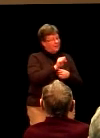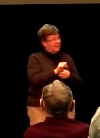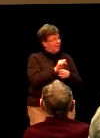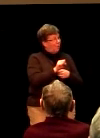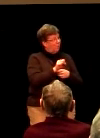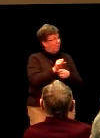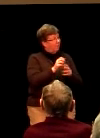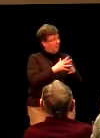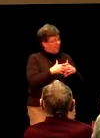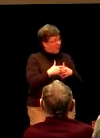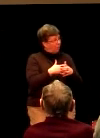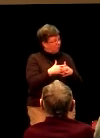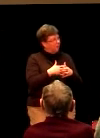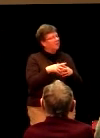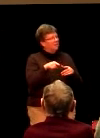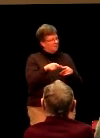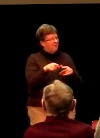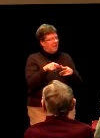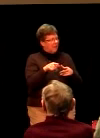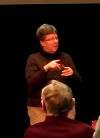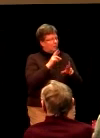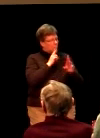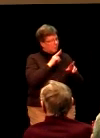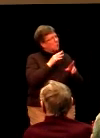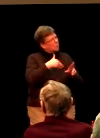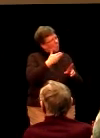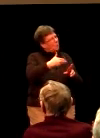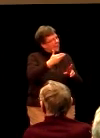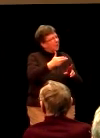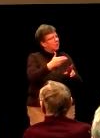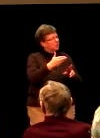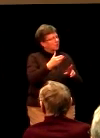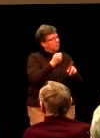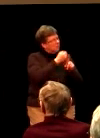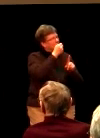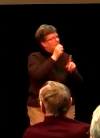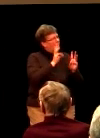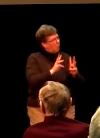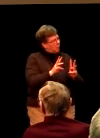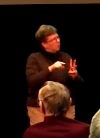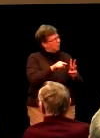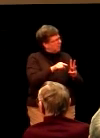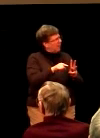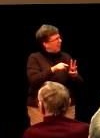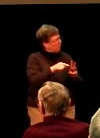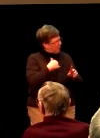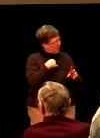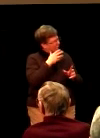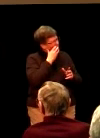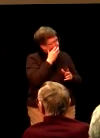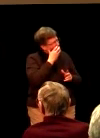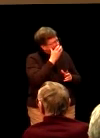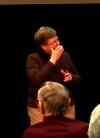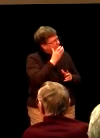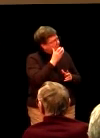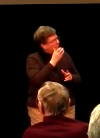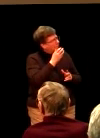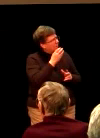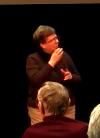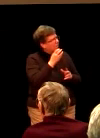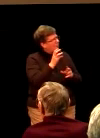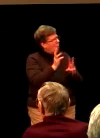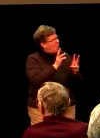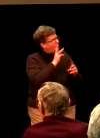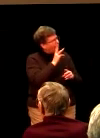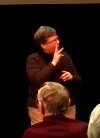over here reported that there were occasionally winters where they would get warm water, and they would bring different kinds of fish.